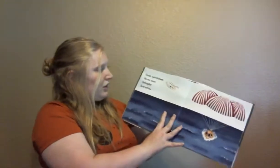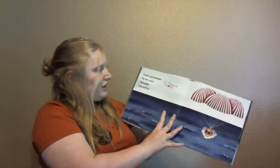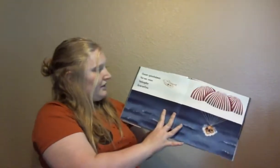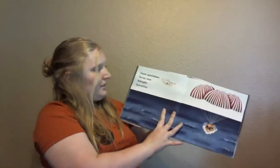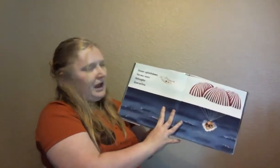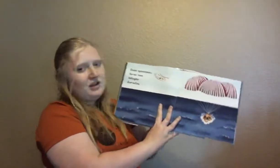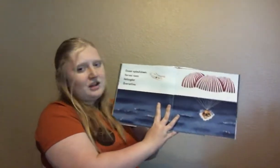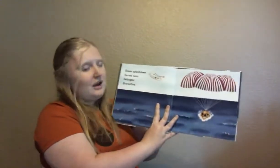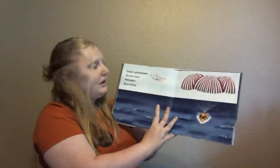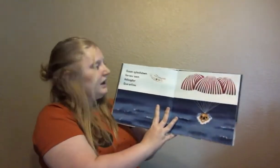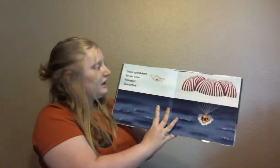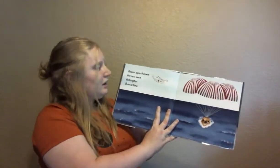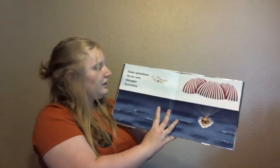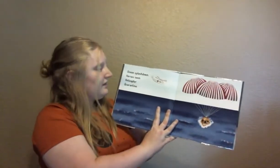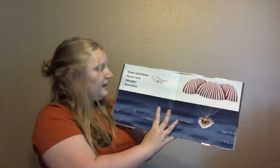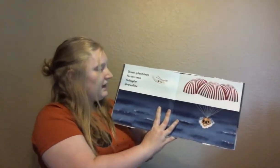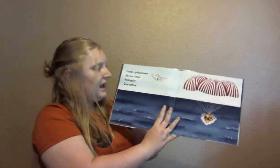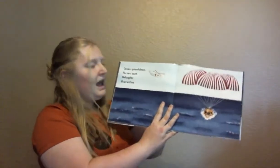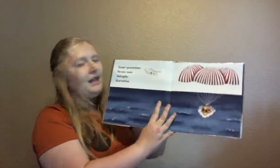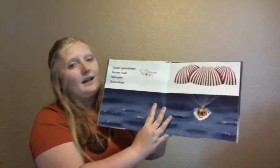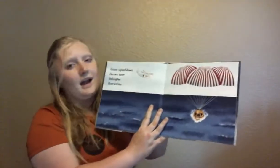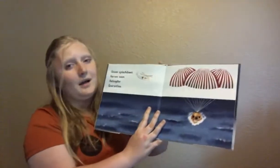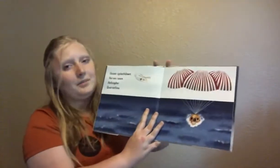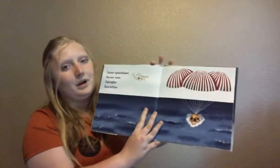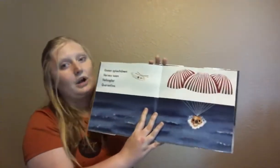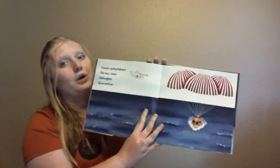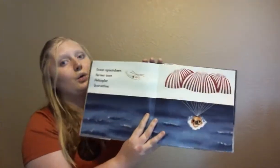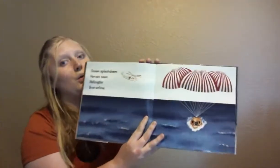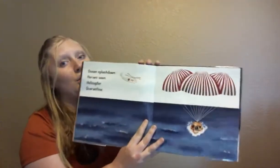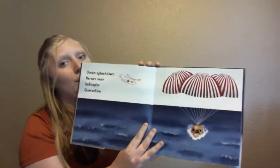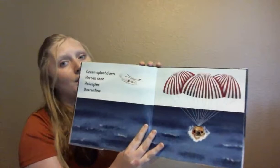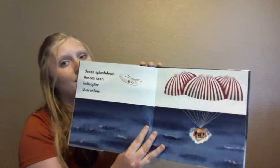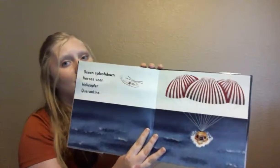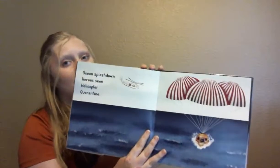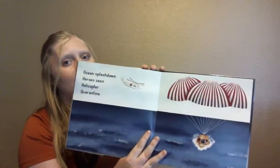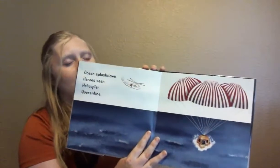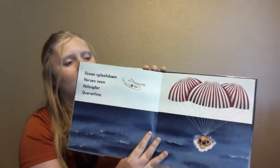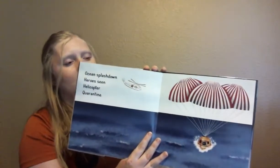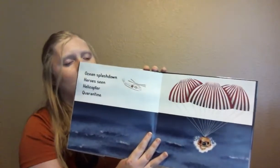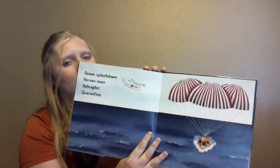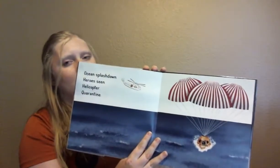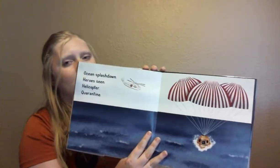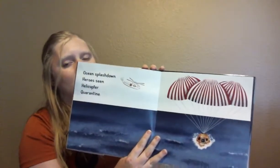Ocean splashdown, hero scene, helicopter, quarantine.